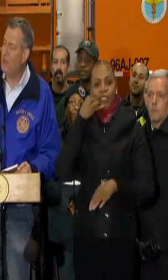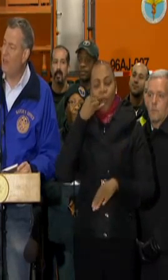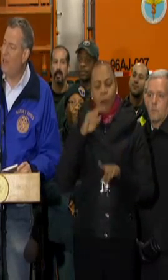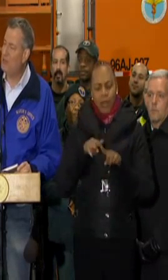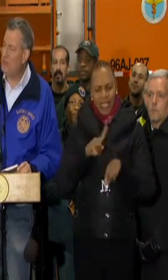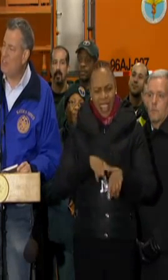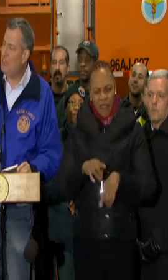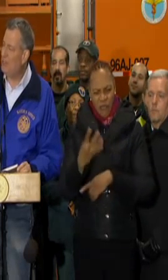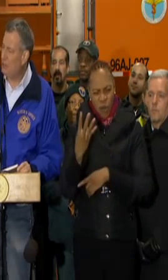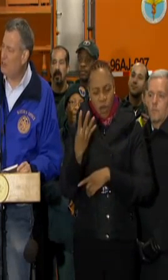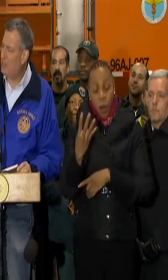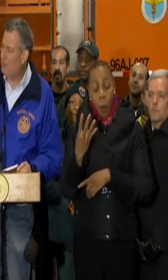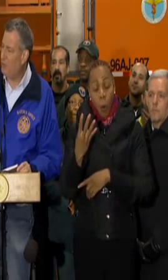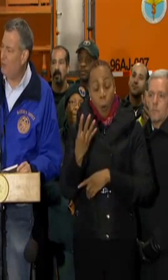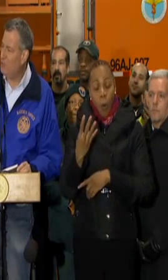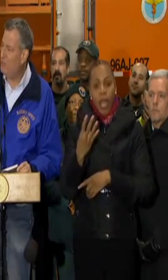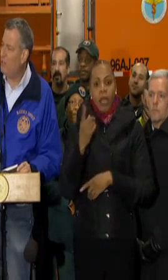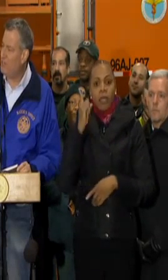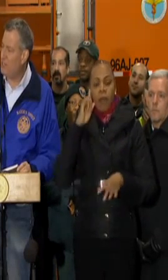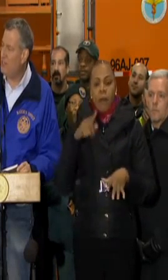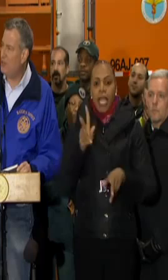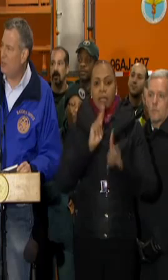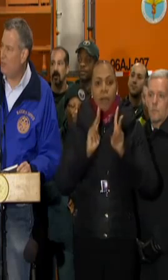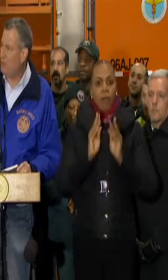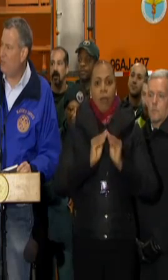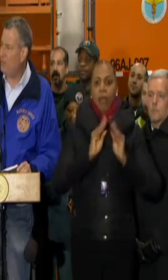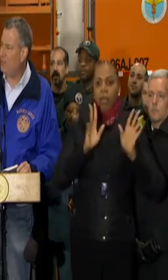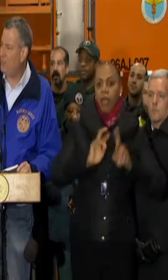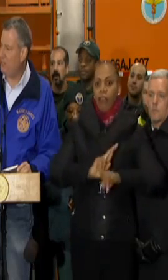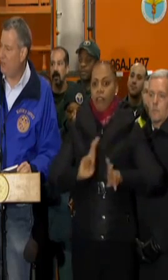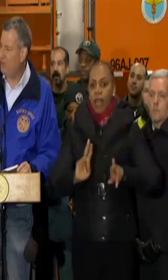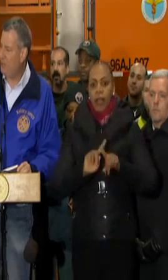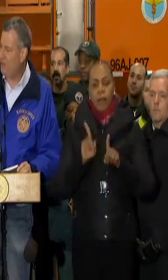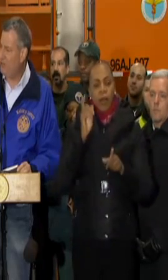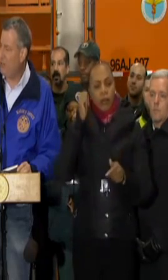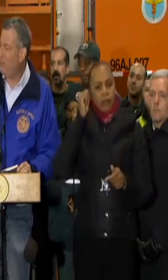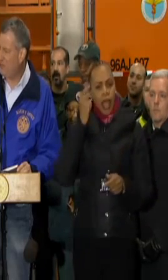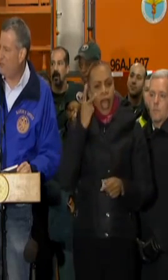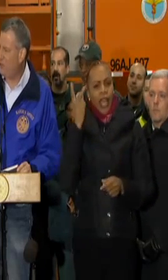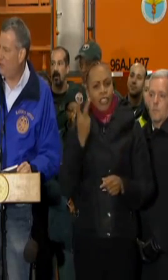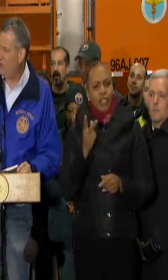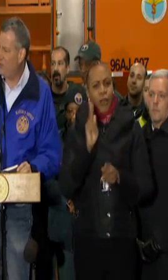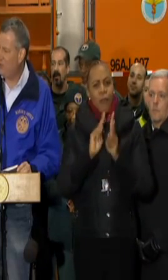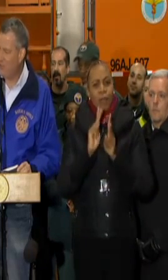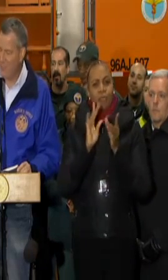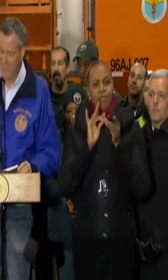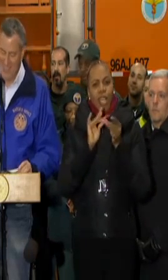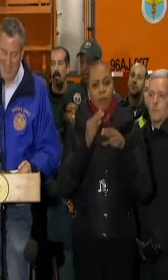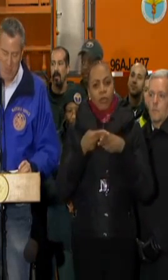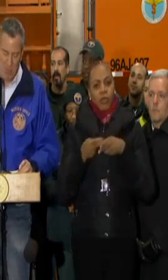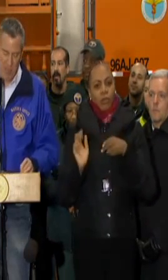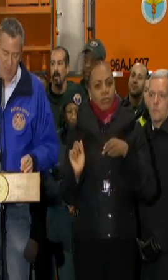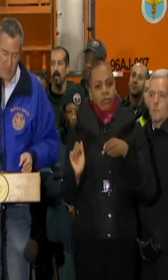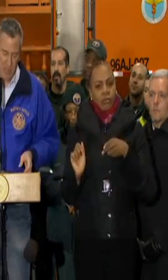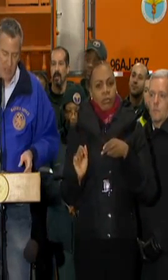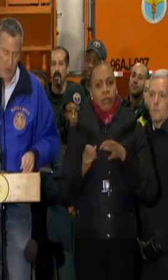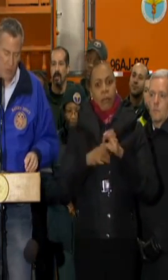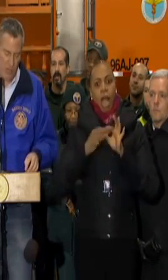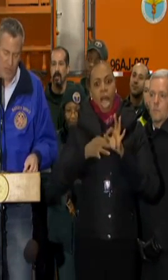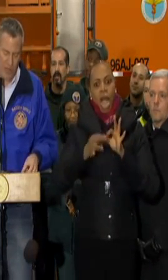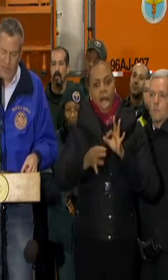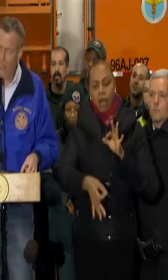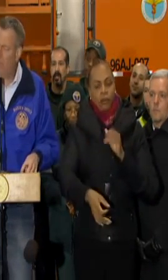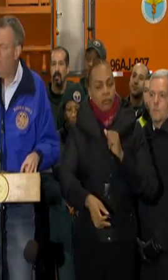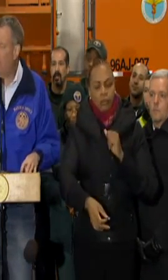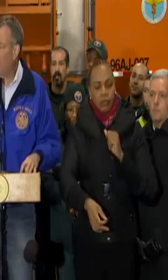call. It was amazing how lucid everyone was, but I did note that people tended to keep their statements shorter than usual. But no,